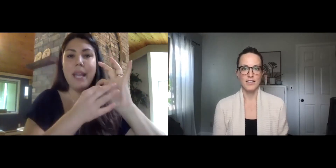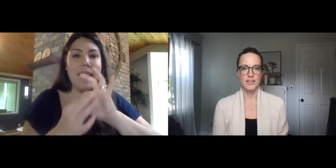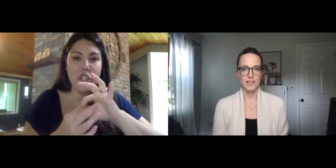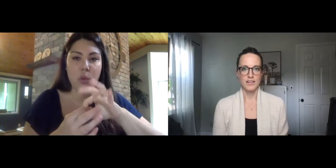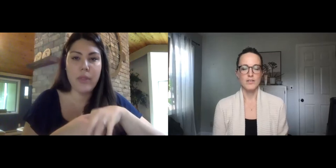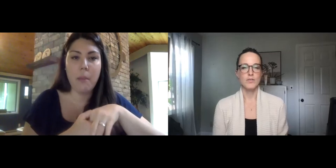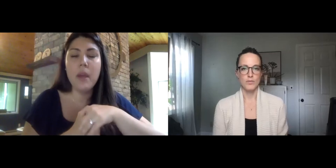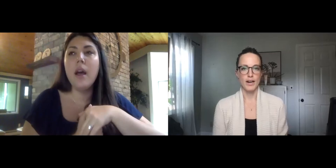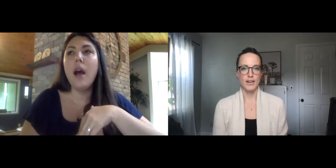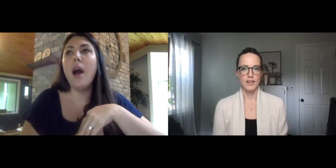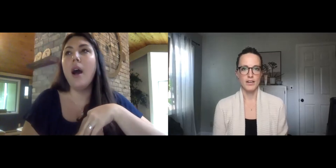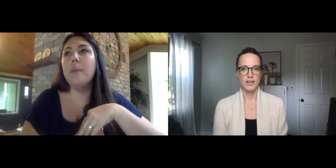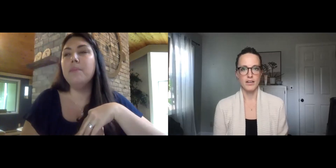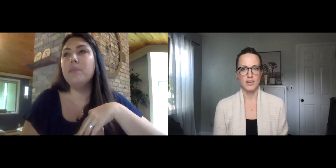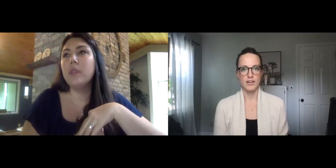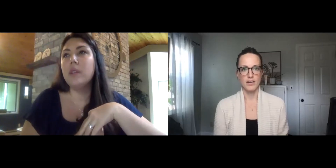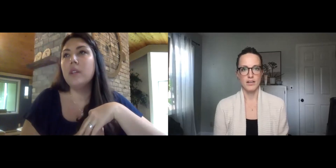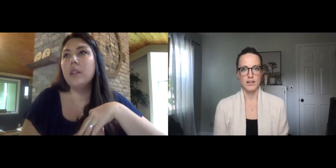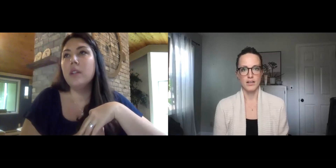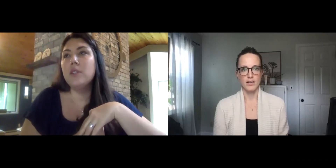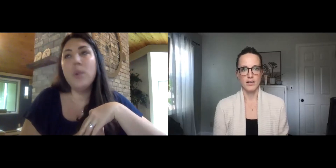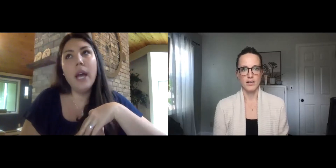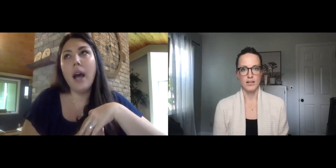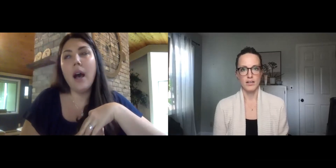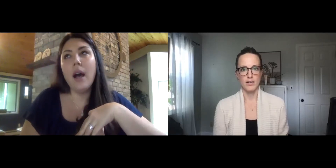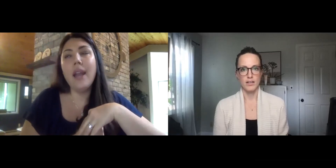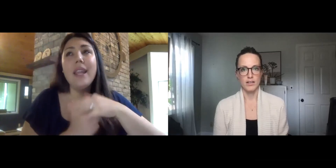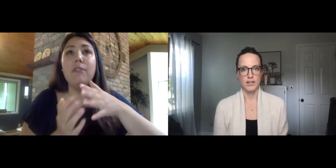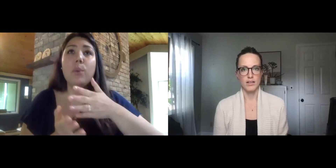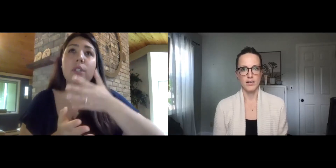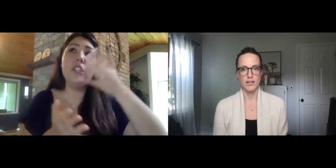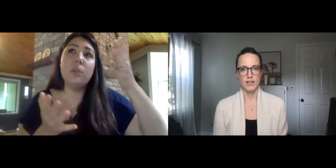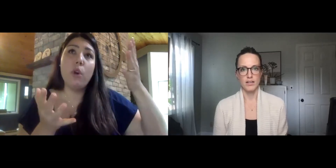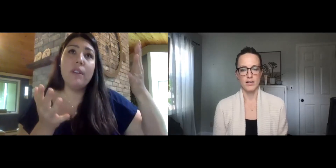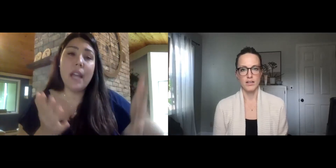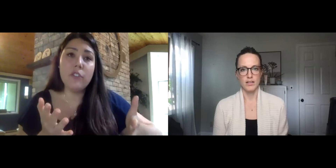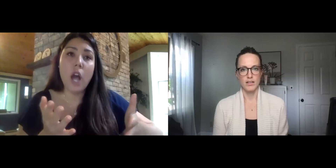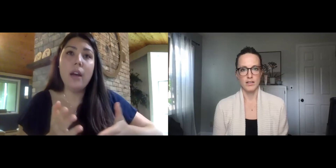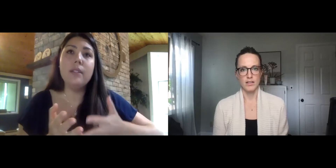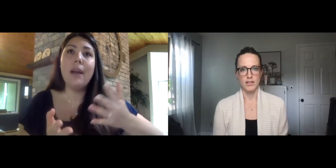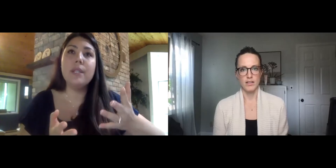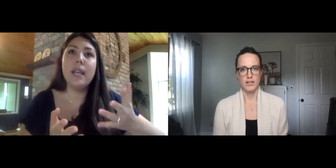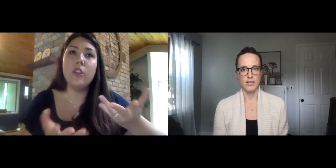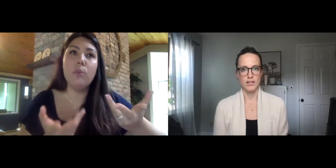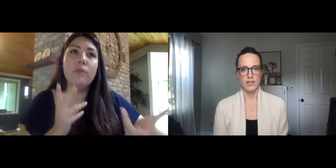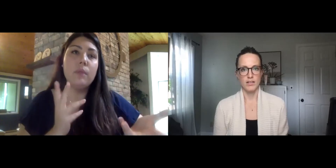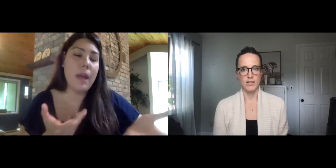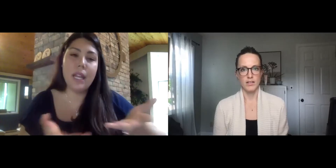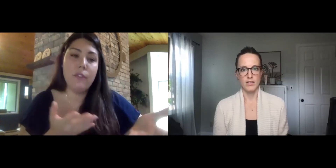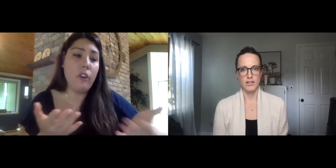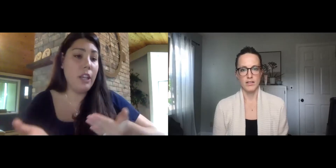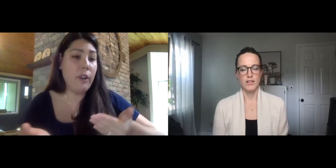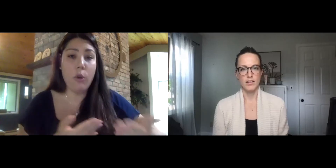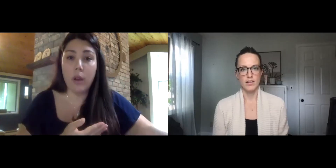to make a connection with them. Right. Um, so yeah, and then if you were teaching more of a deaf child, I would say, you know,